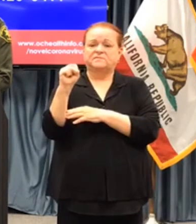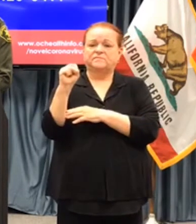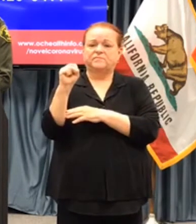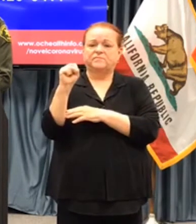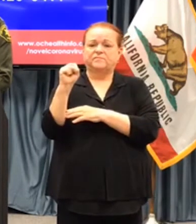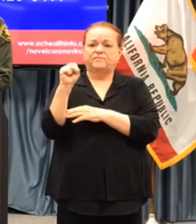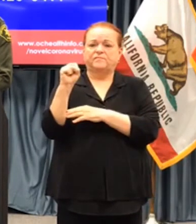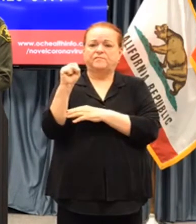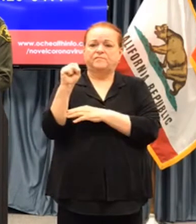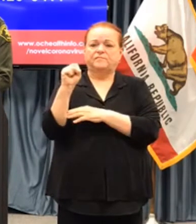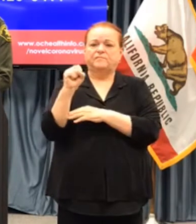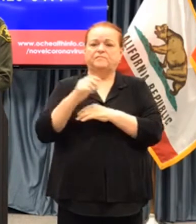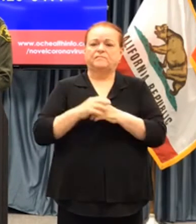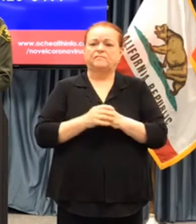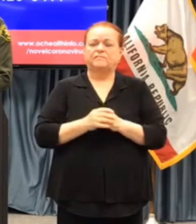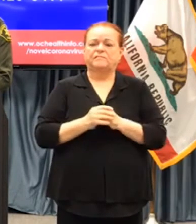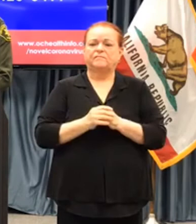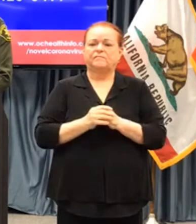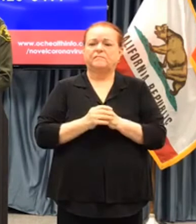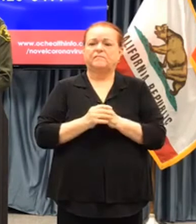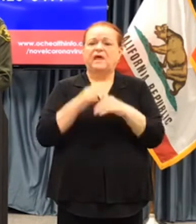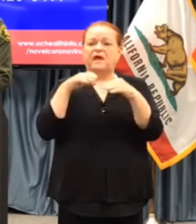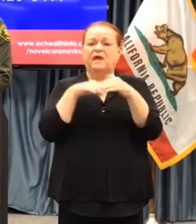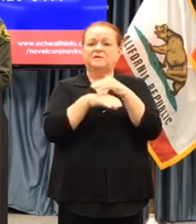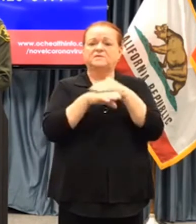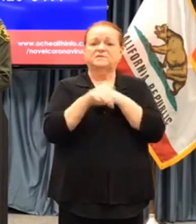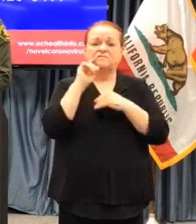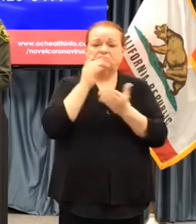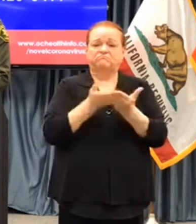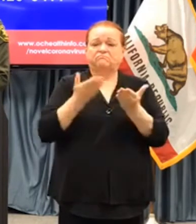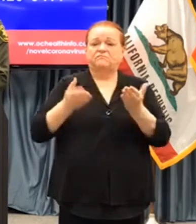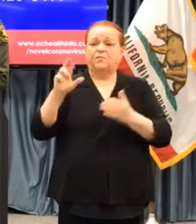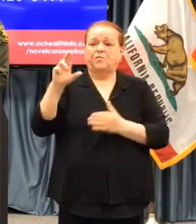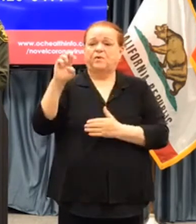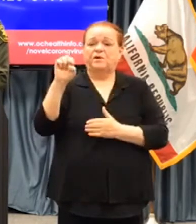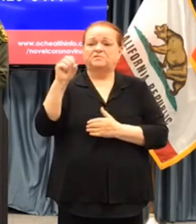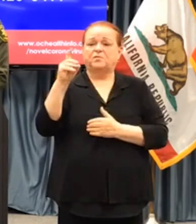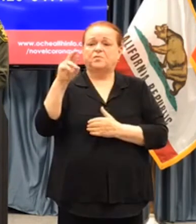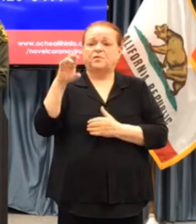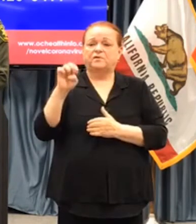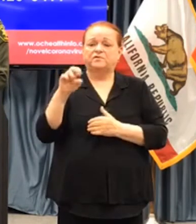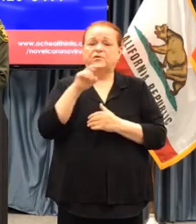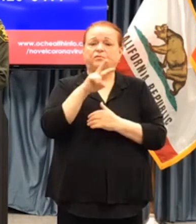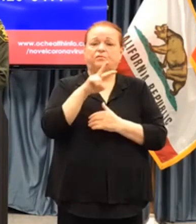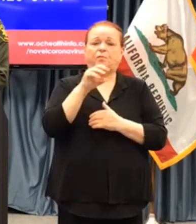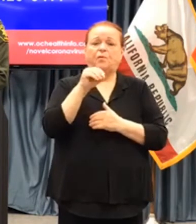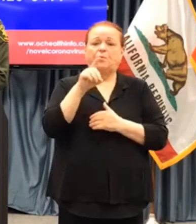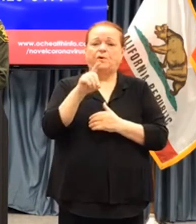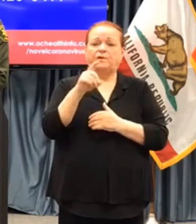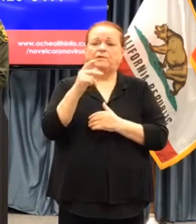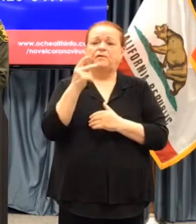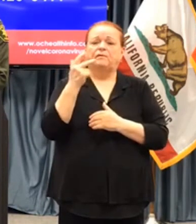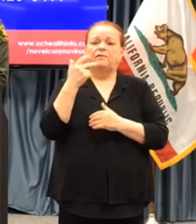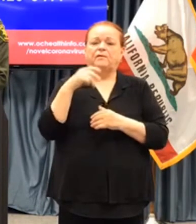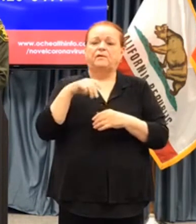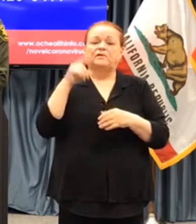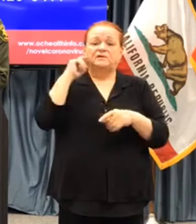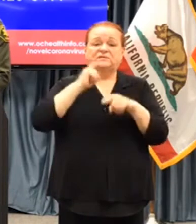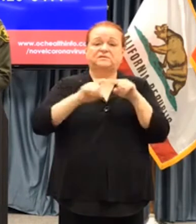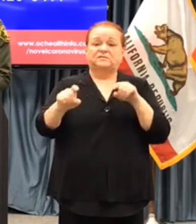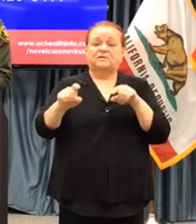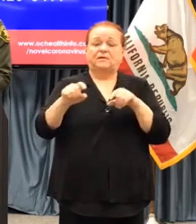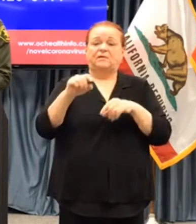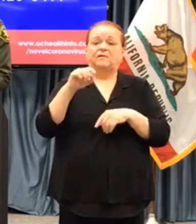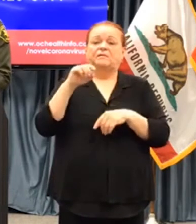OCLINKS. Access to resources throughout 211 OC by dialing directly 211. And